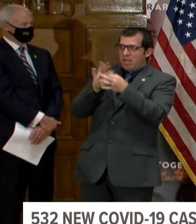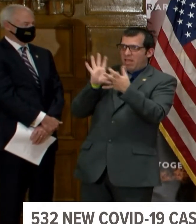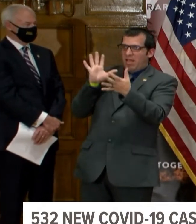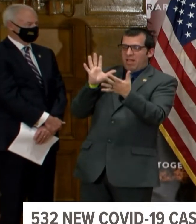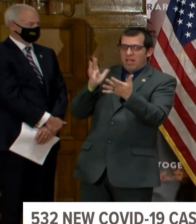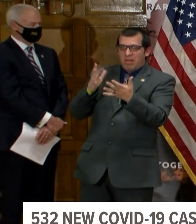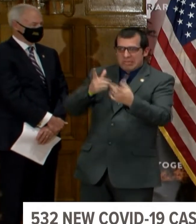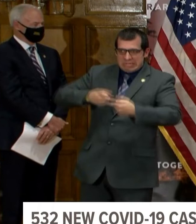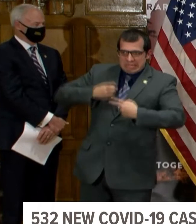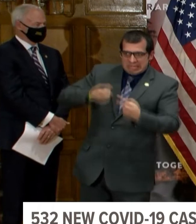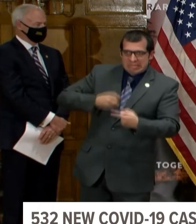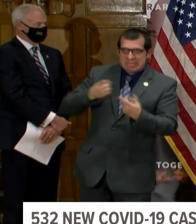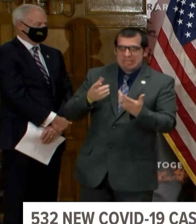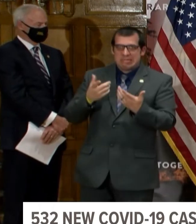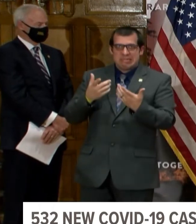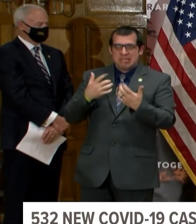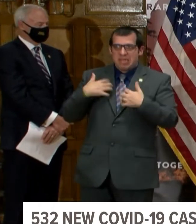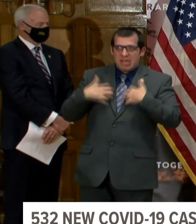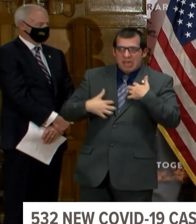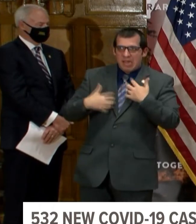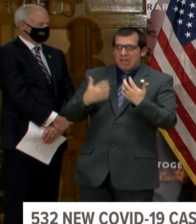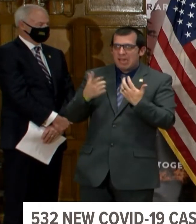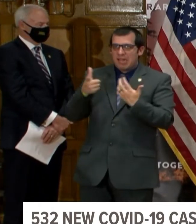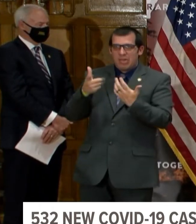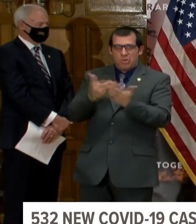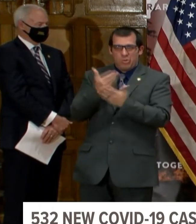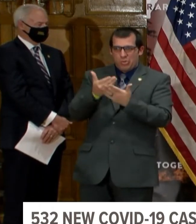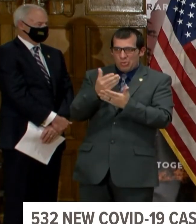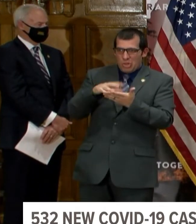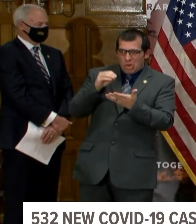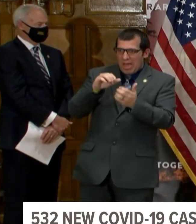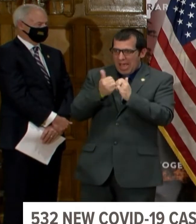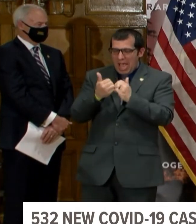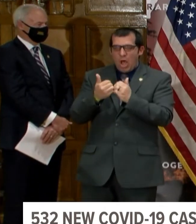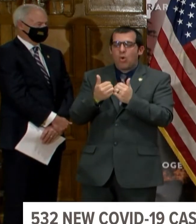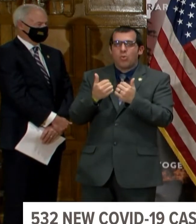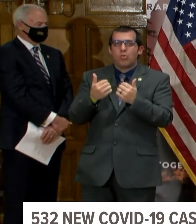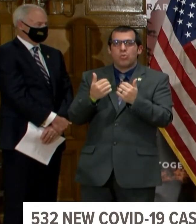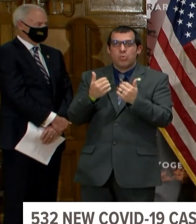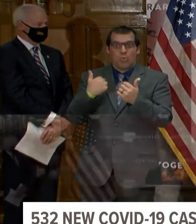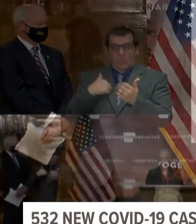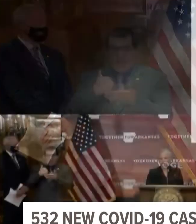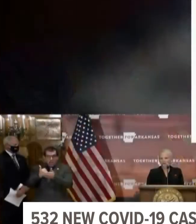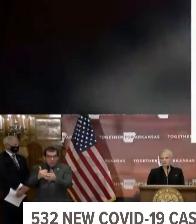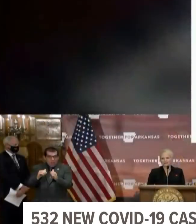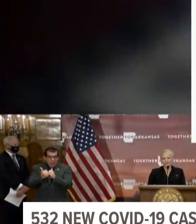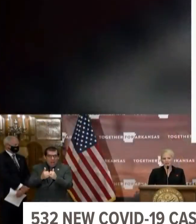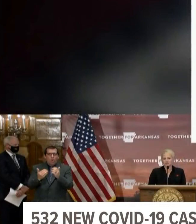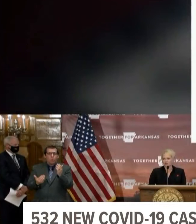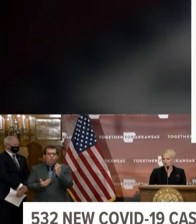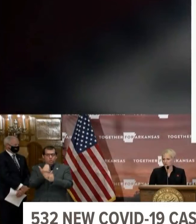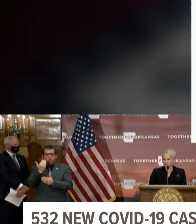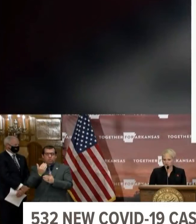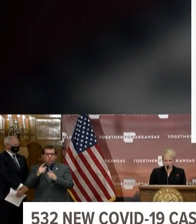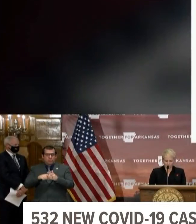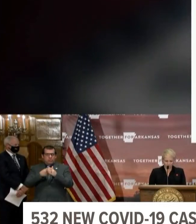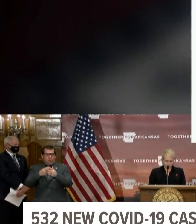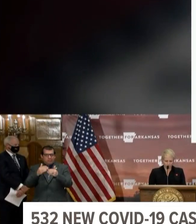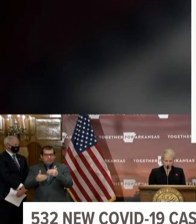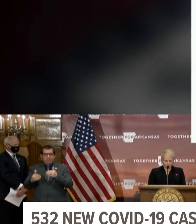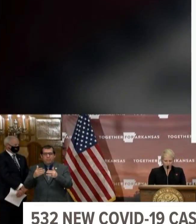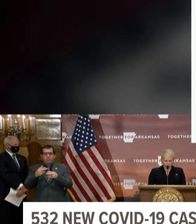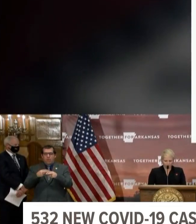be struggling with this new type of learning. And so to do this, we're launching a new initiative called Engage